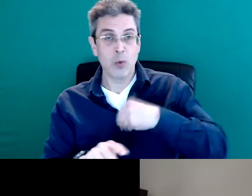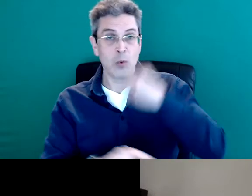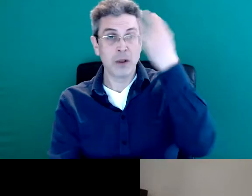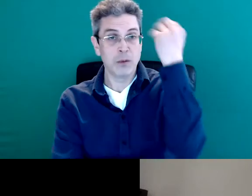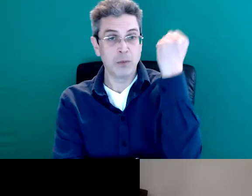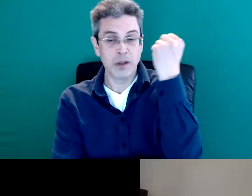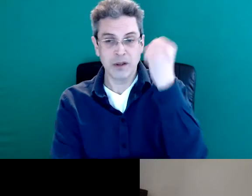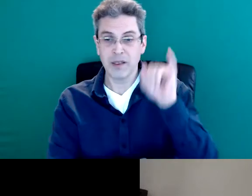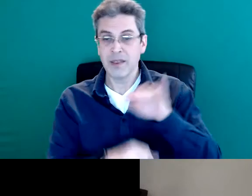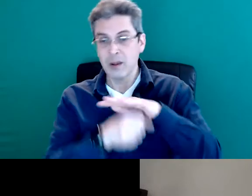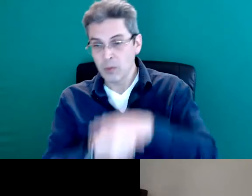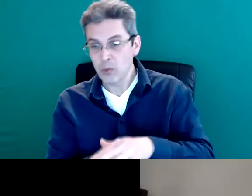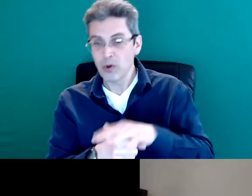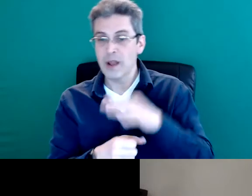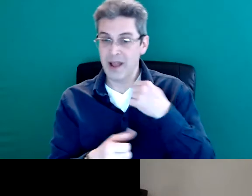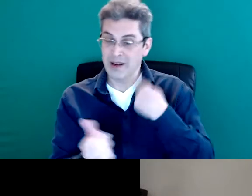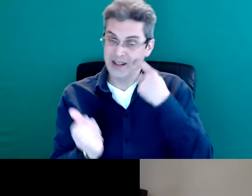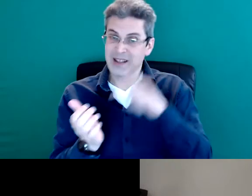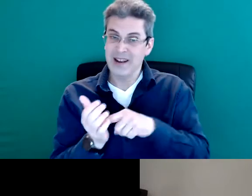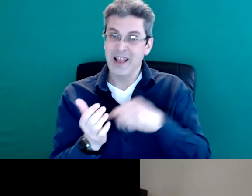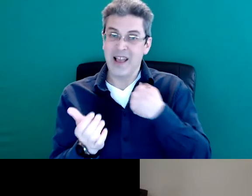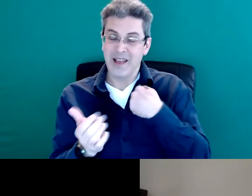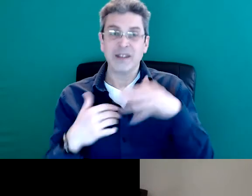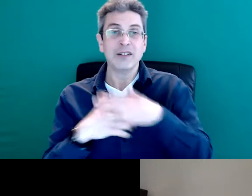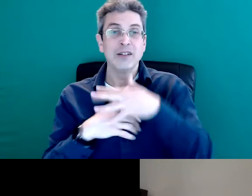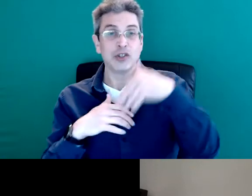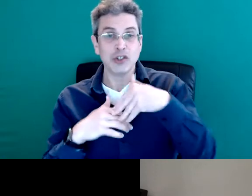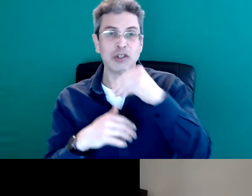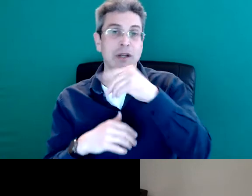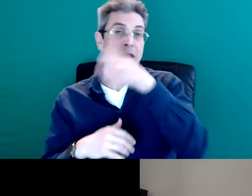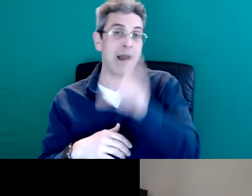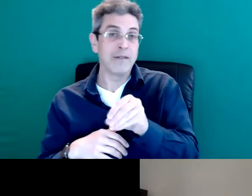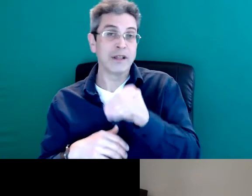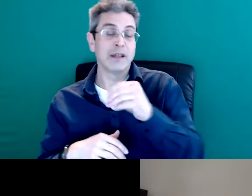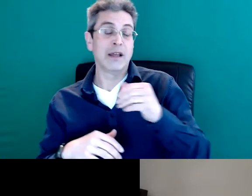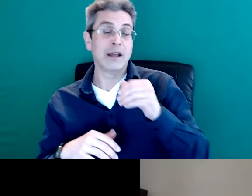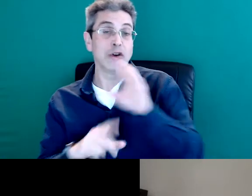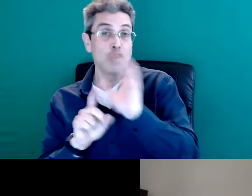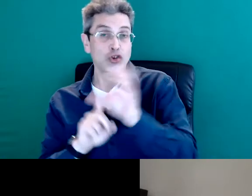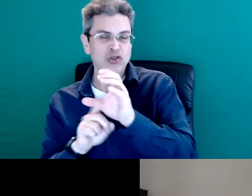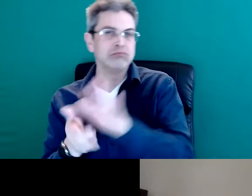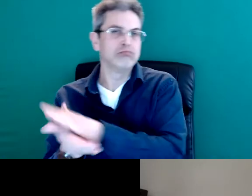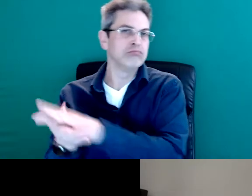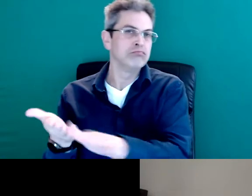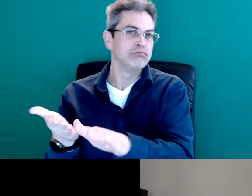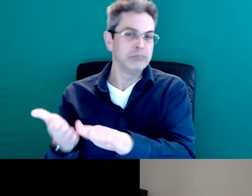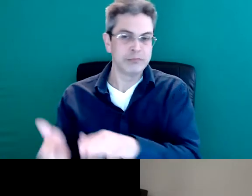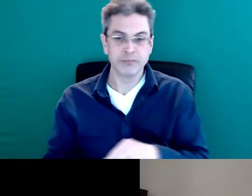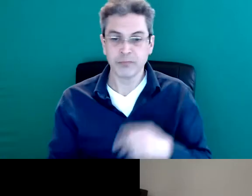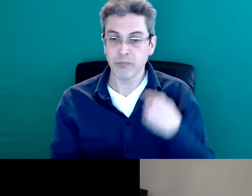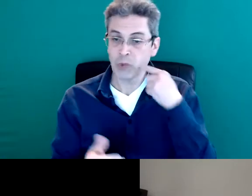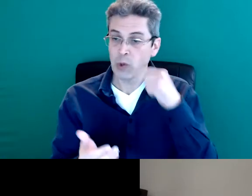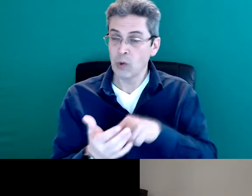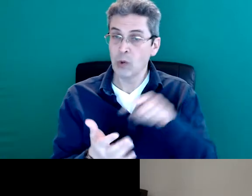cultures. By acknowledging that we are on stolen land, we acknowledge that the foundation of our country is rooted in colonialism,